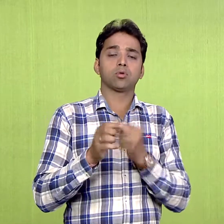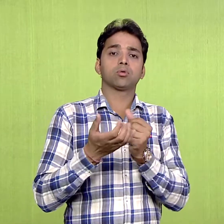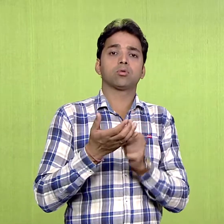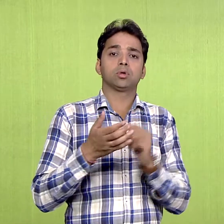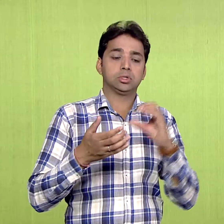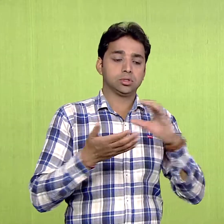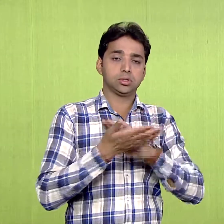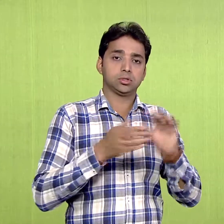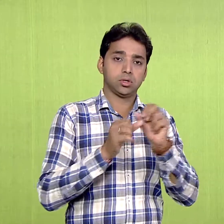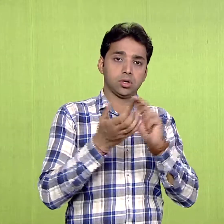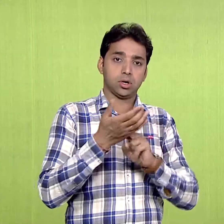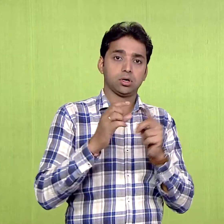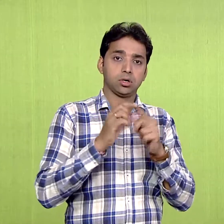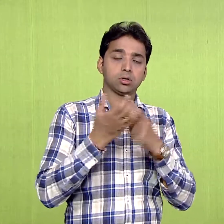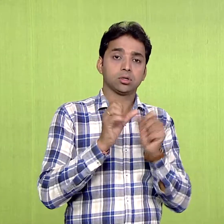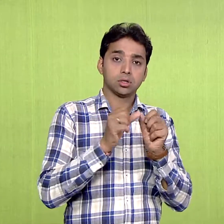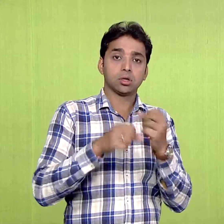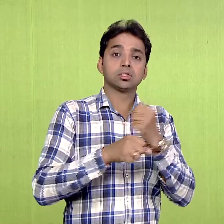an excellent architectural achievement.